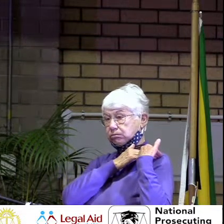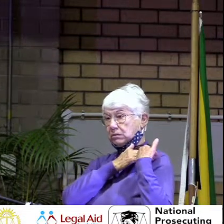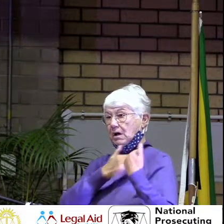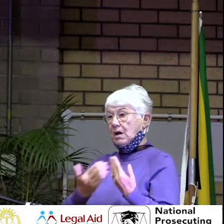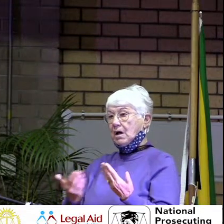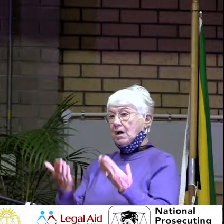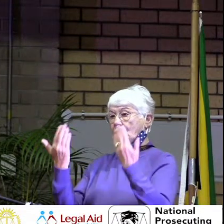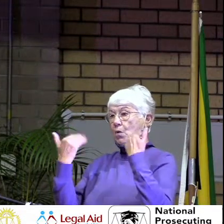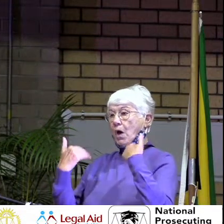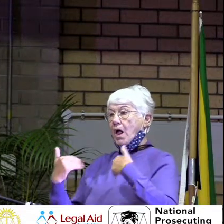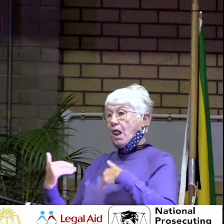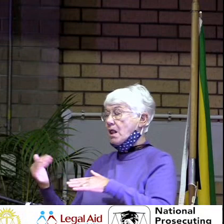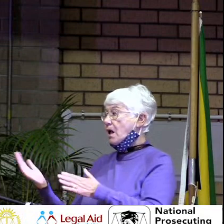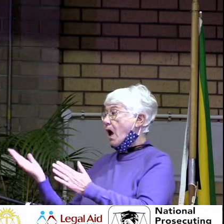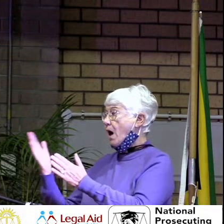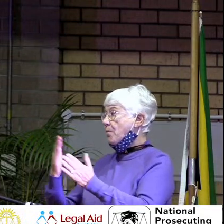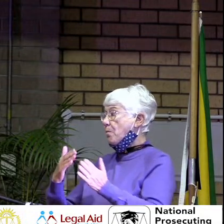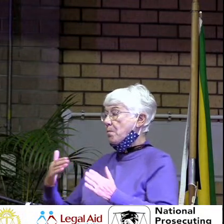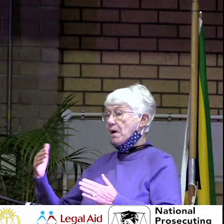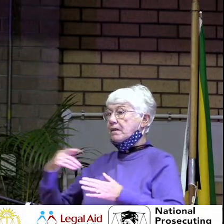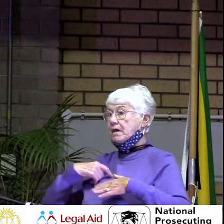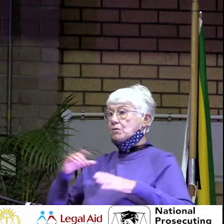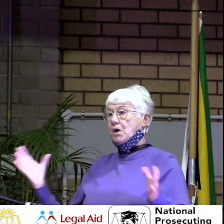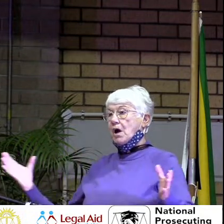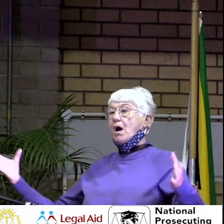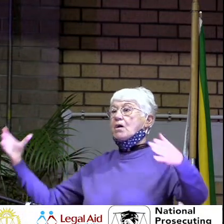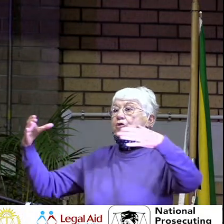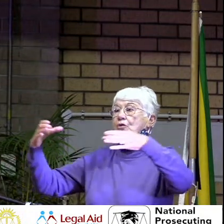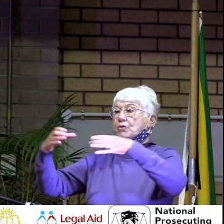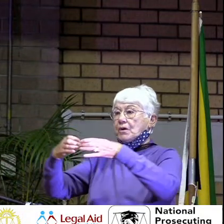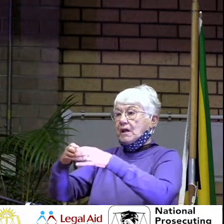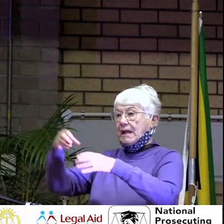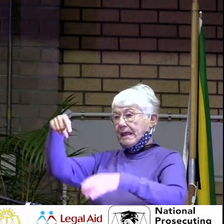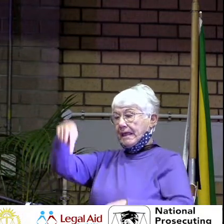this Imbizo.